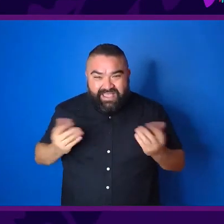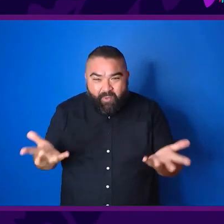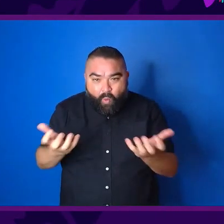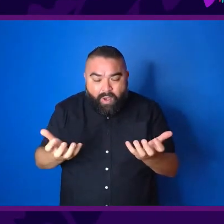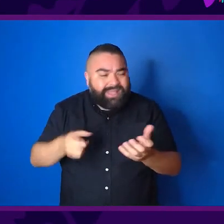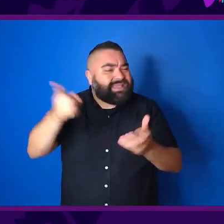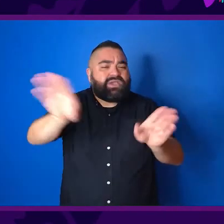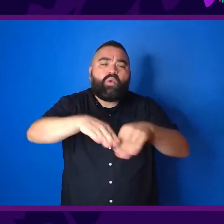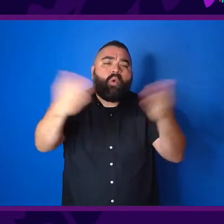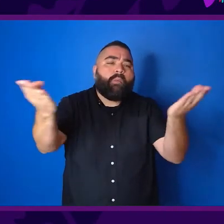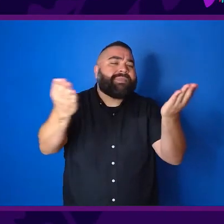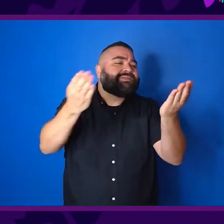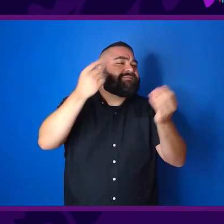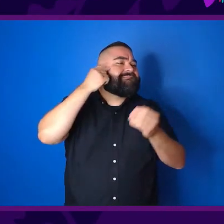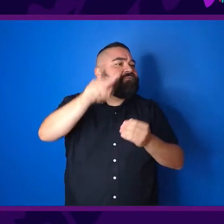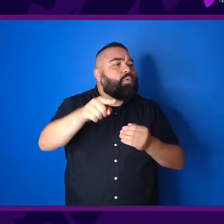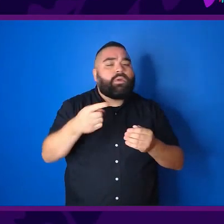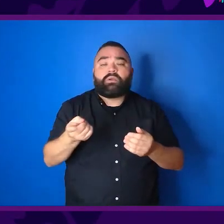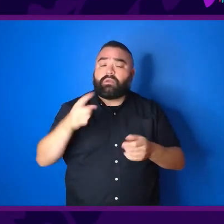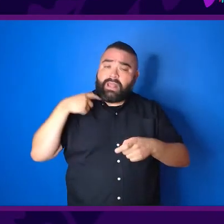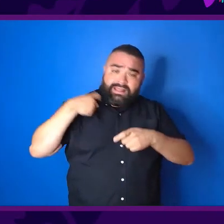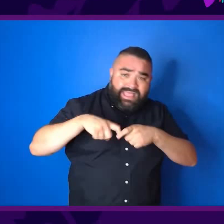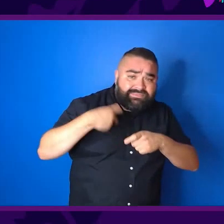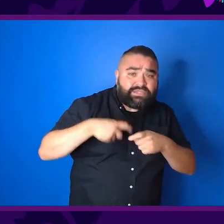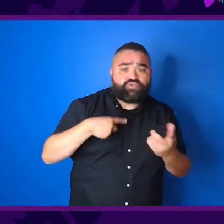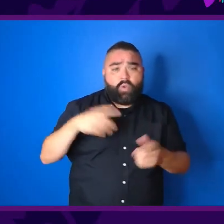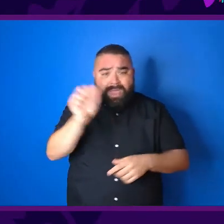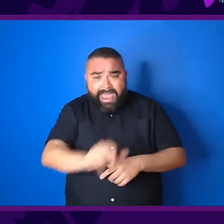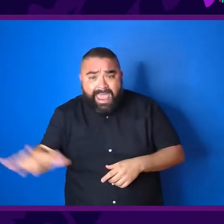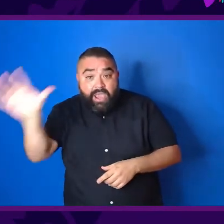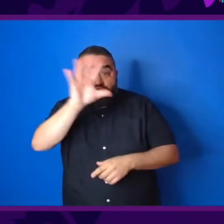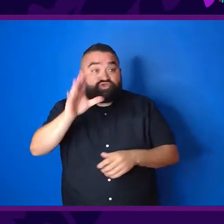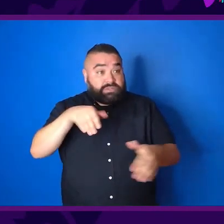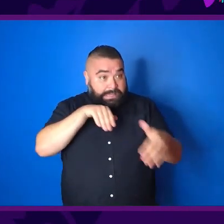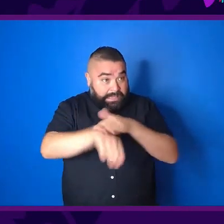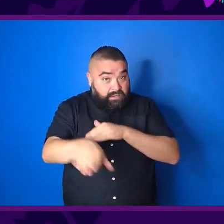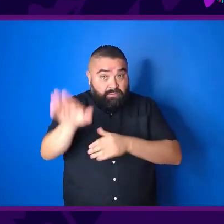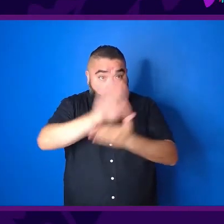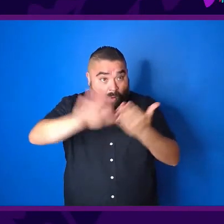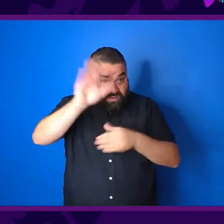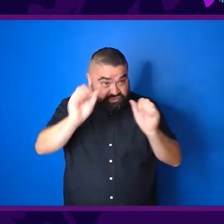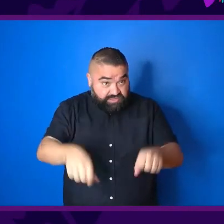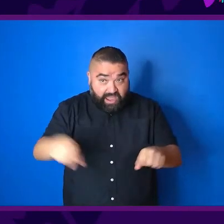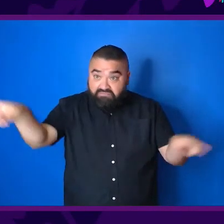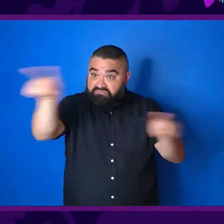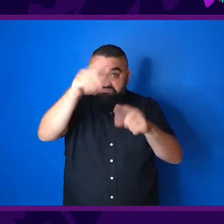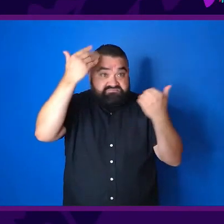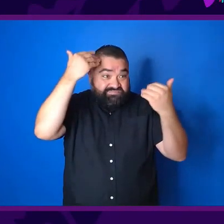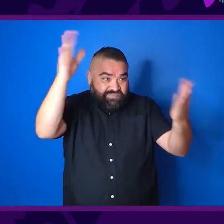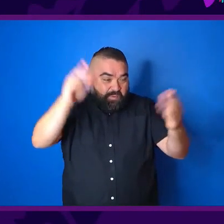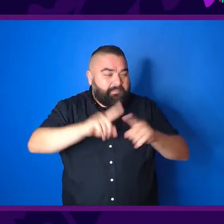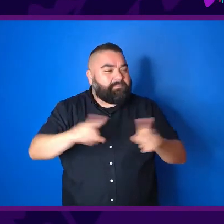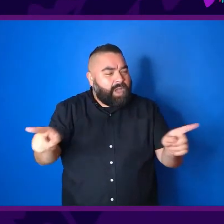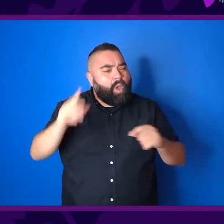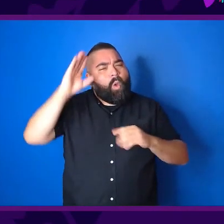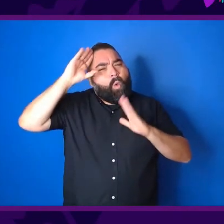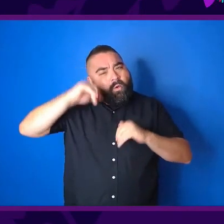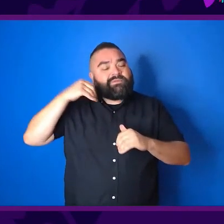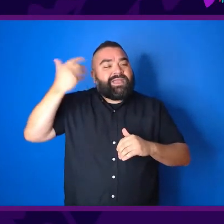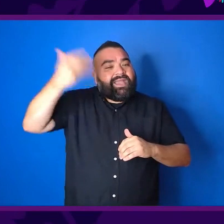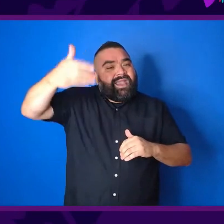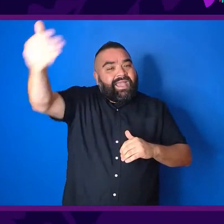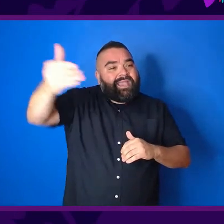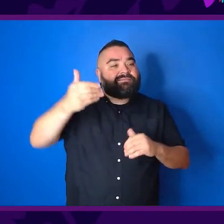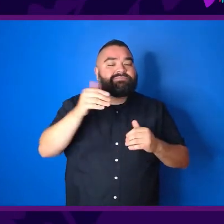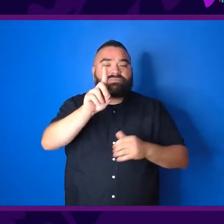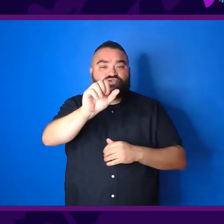African Americans, for Asians to be able to get into college. People don't know about that. And I hope someday, Danny, that they do a documentary about all of the great work that you